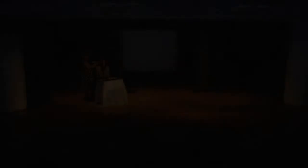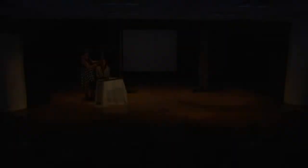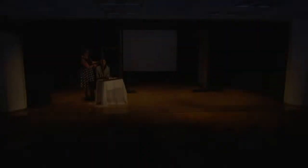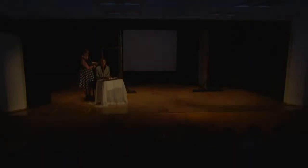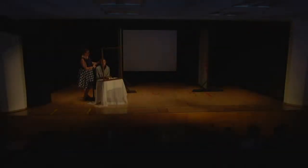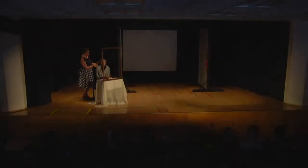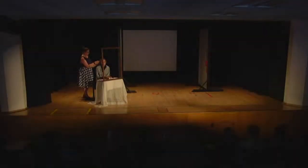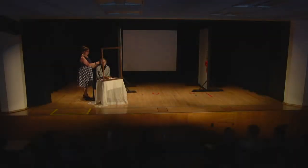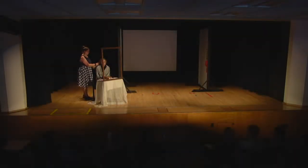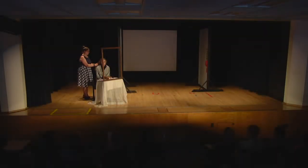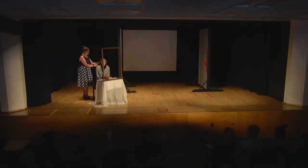Mom.